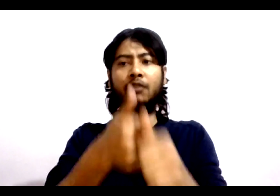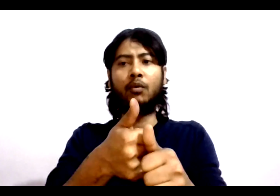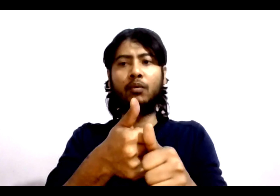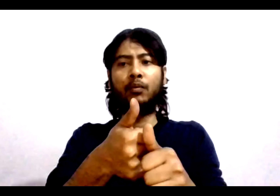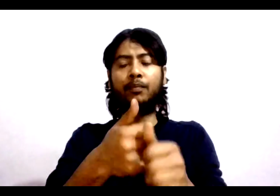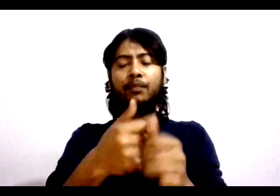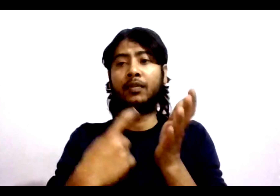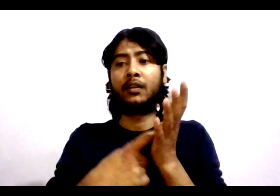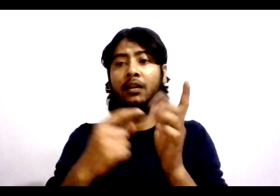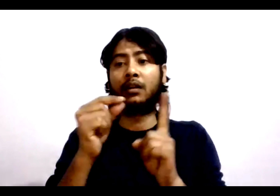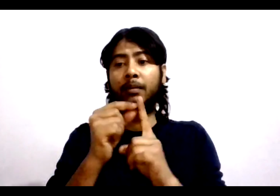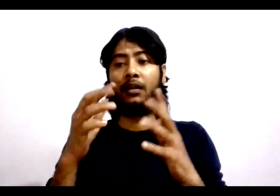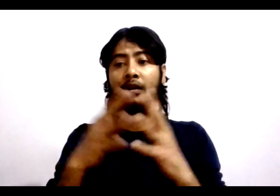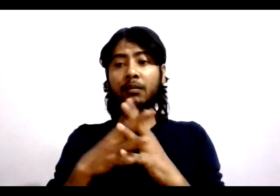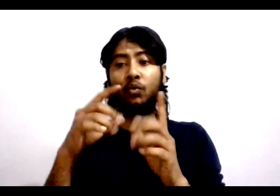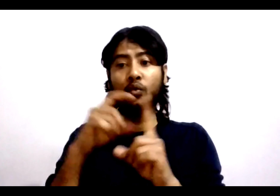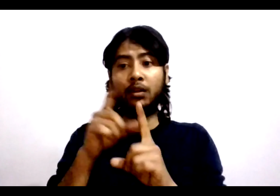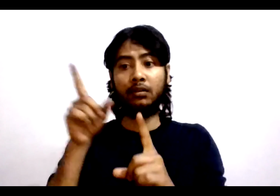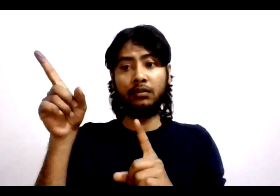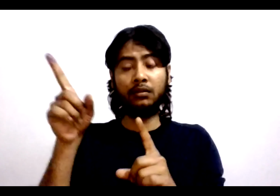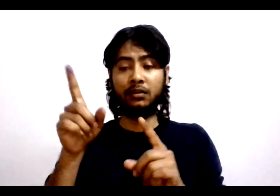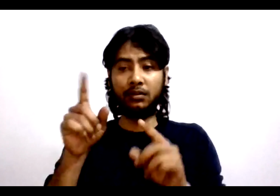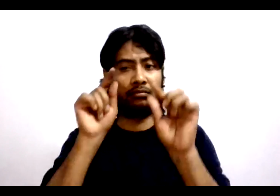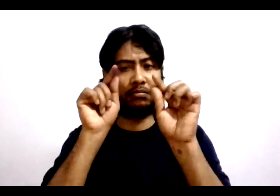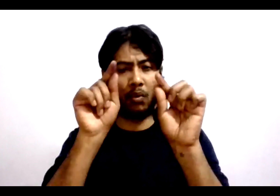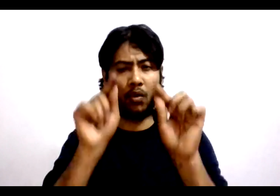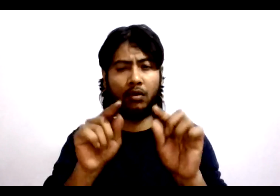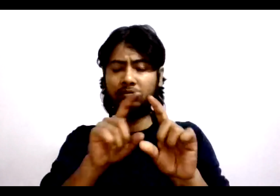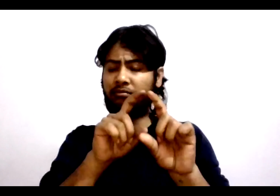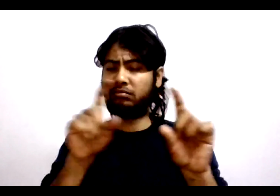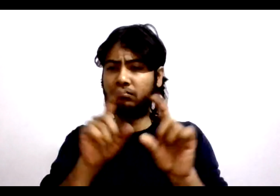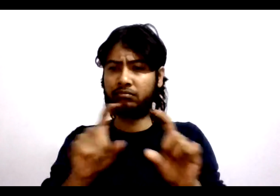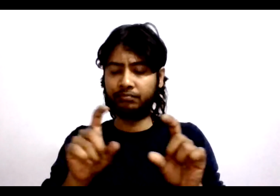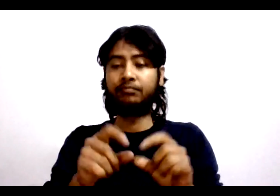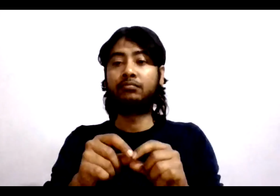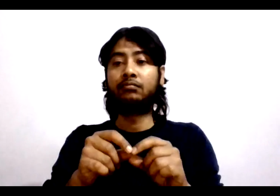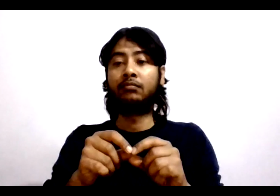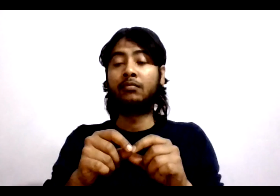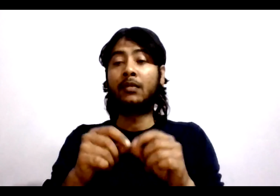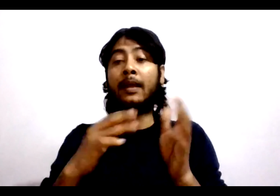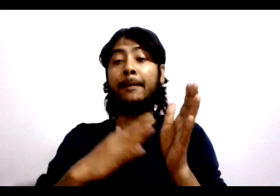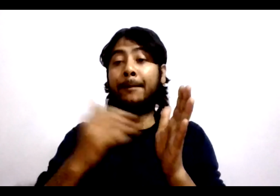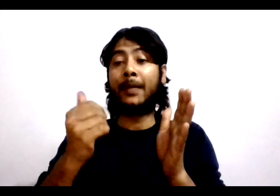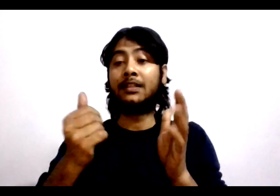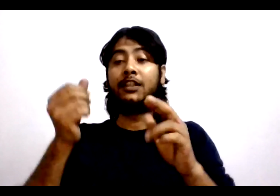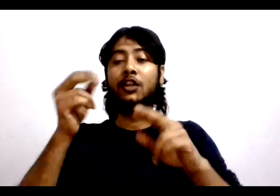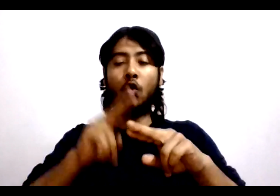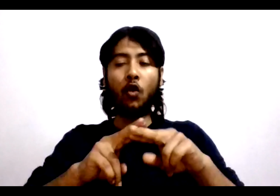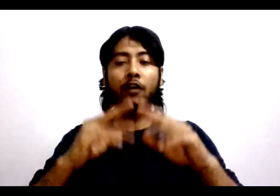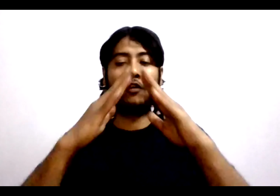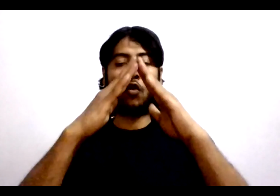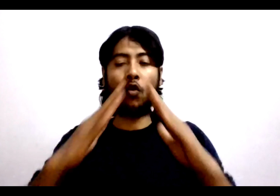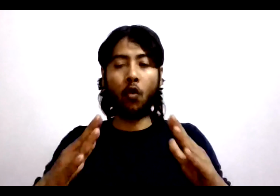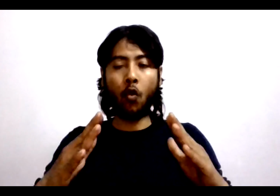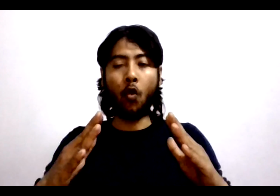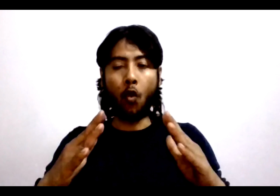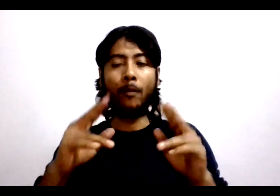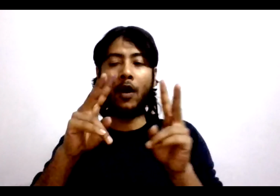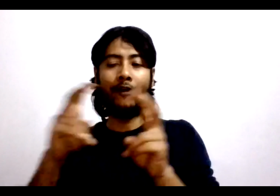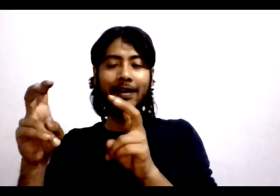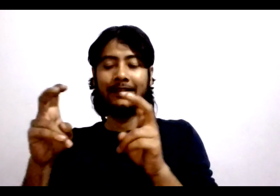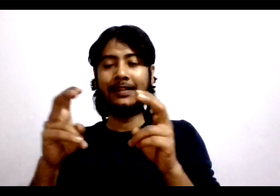is very clear. Let me tell you, the Government of India, Ministry of Home Affairs has already come up